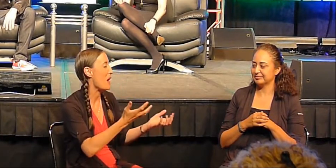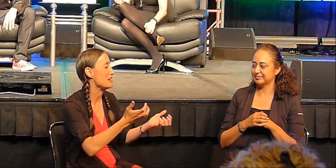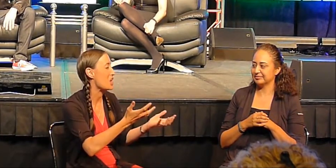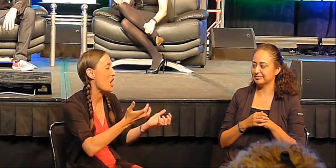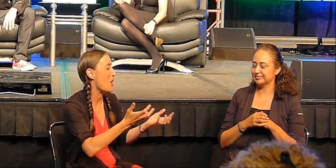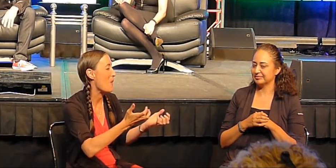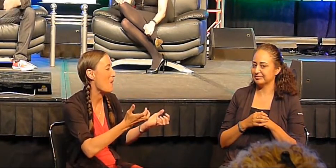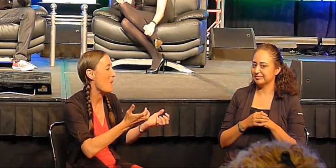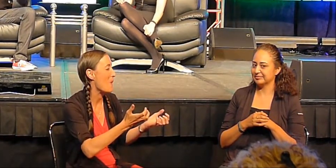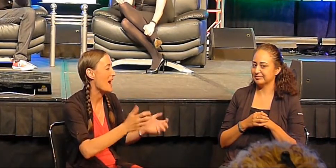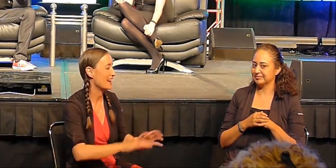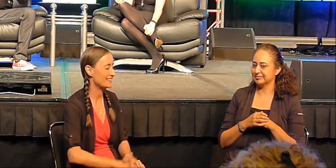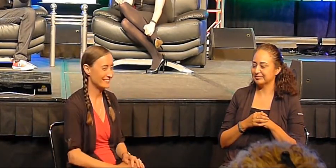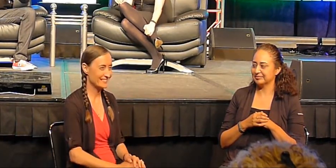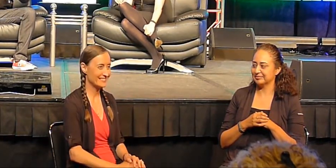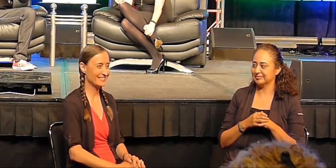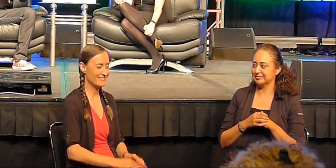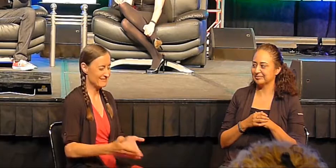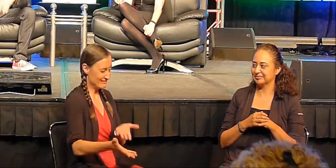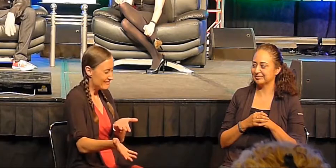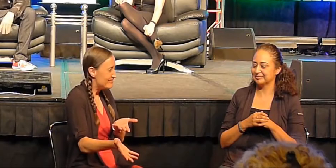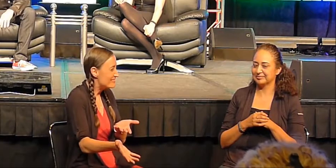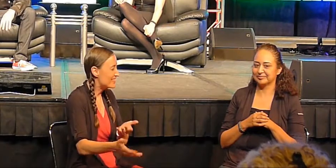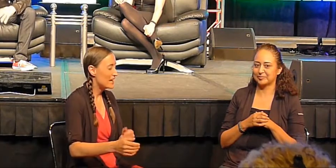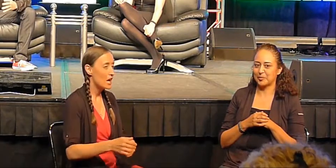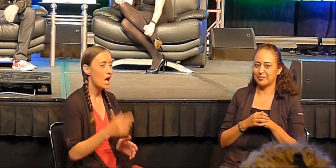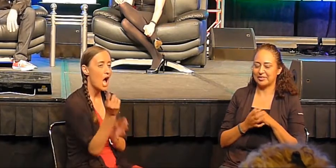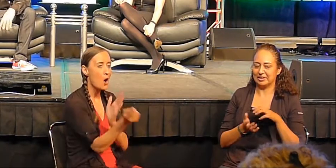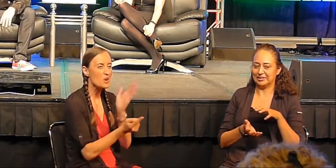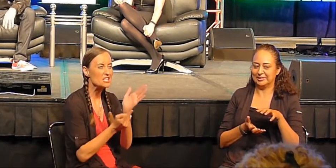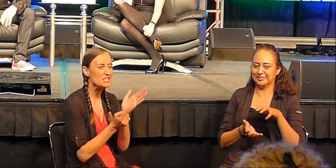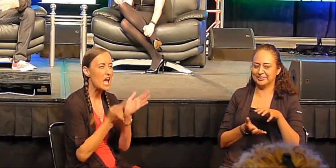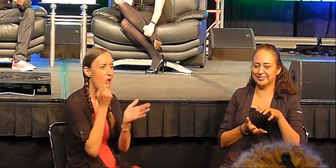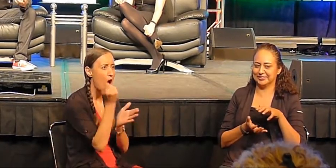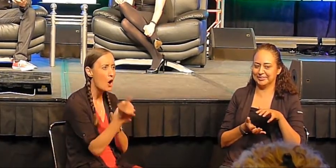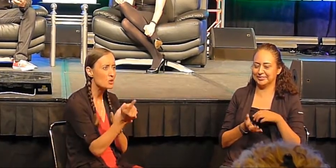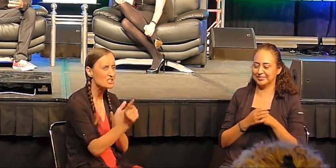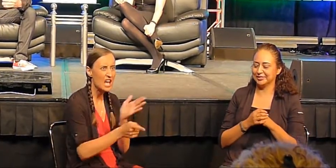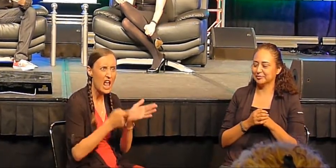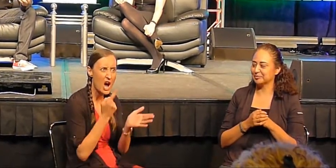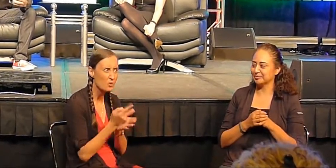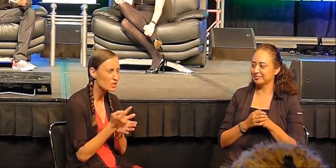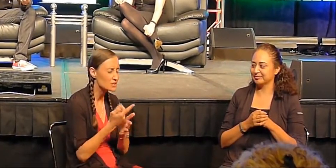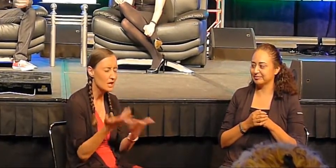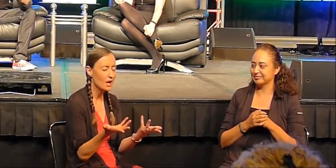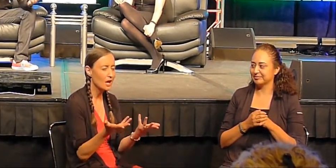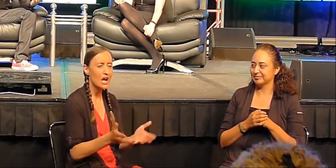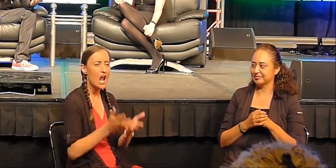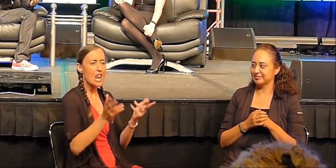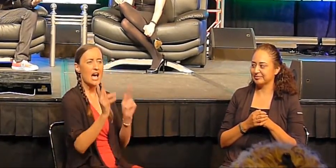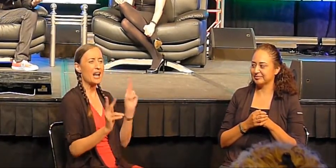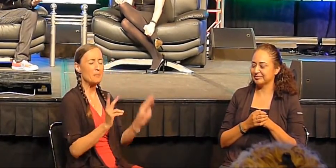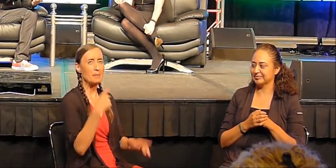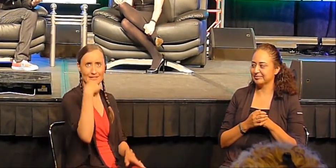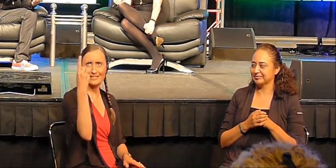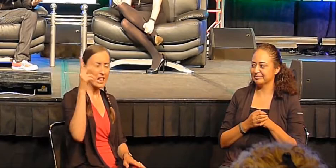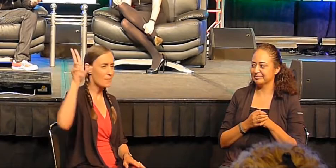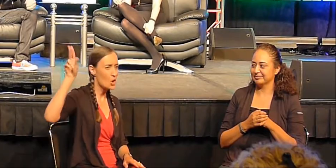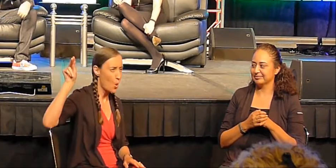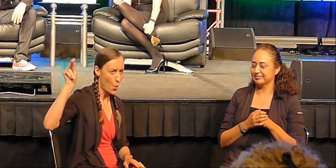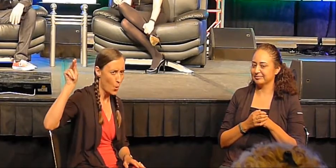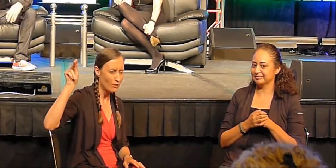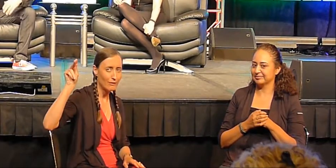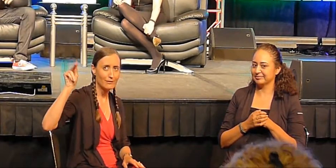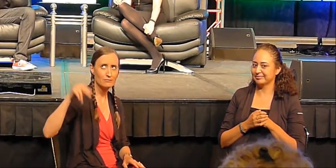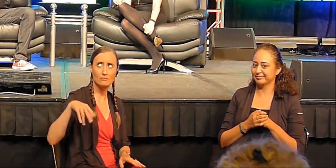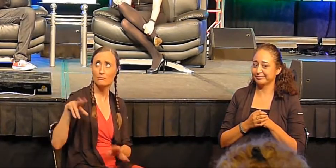to." This went on for hours. And you know, not many people say no to a giant, you know what I mean?